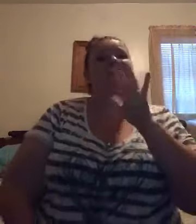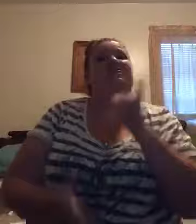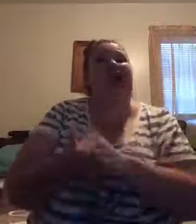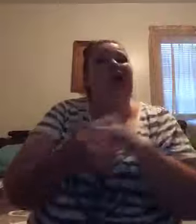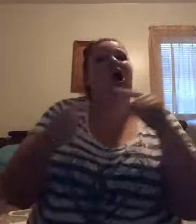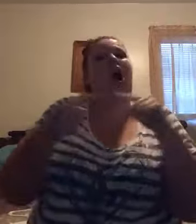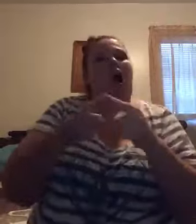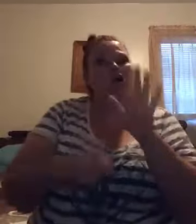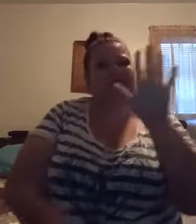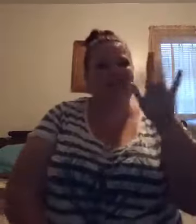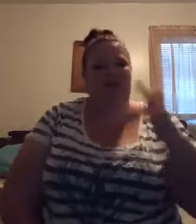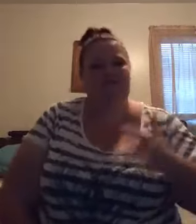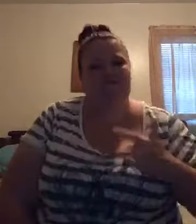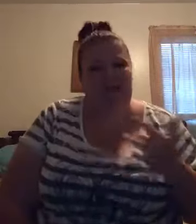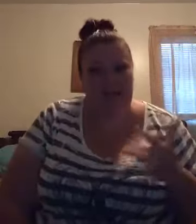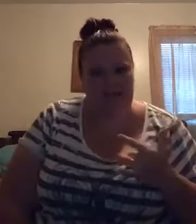That hurt their feelings.